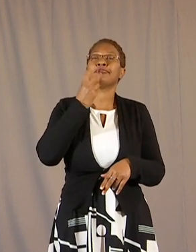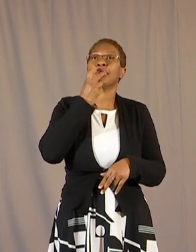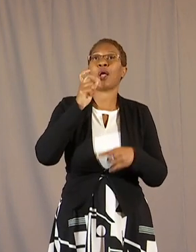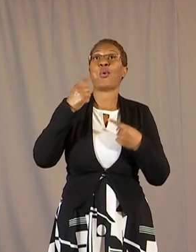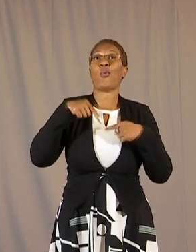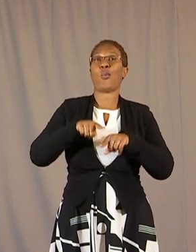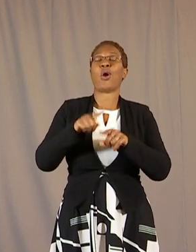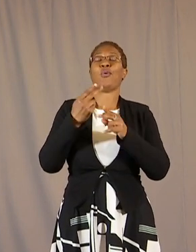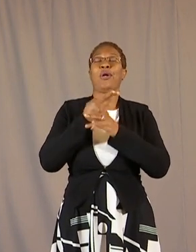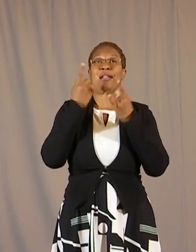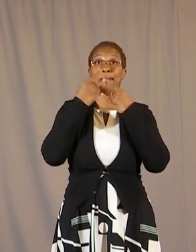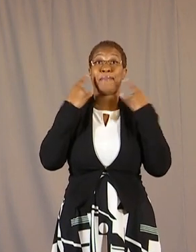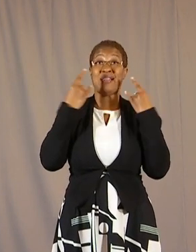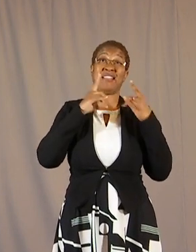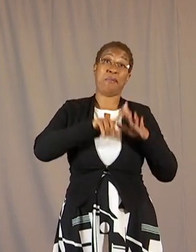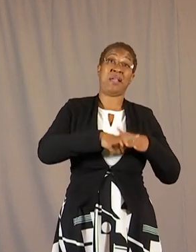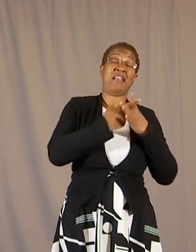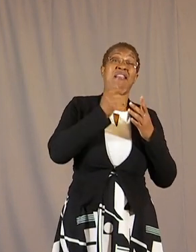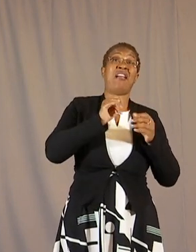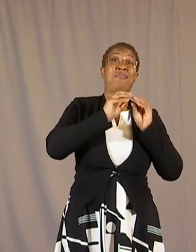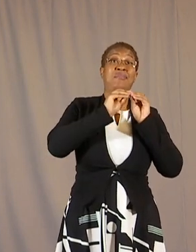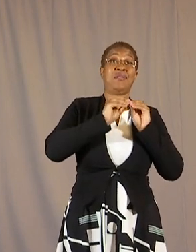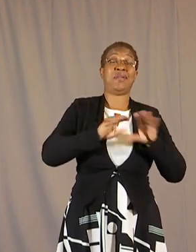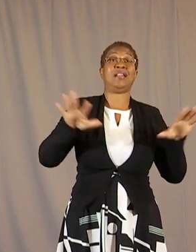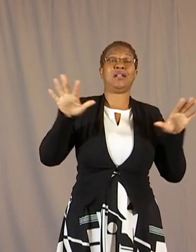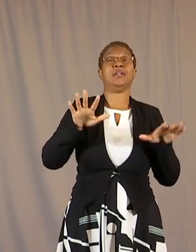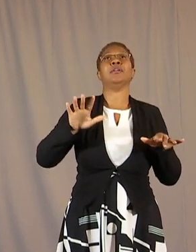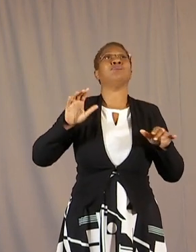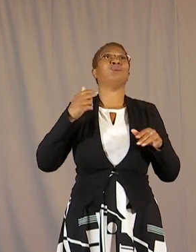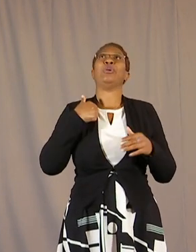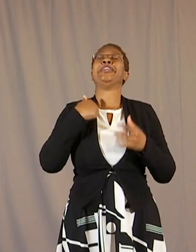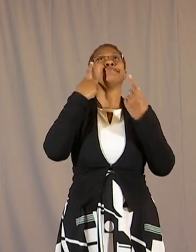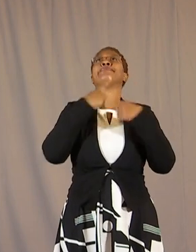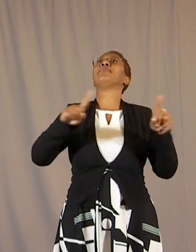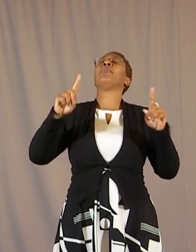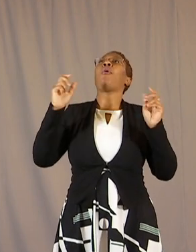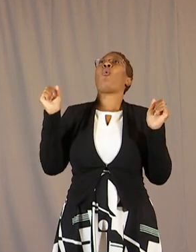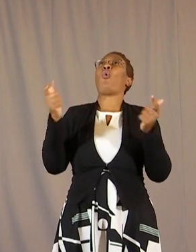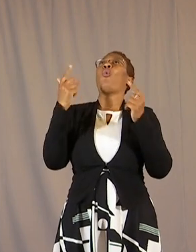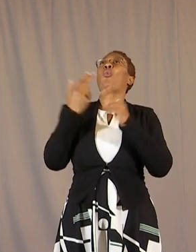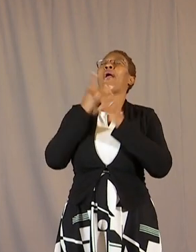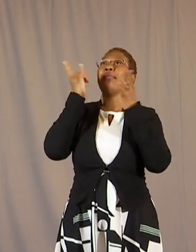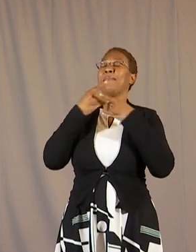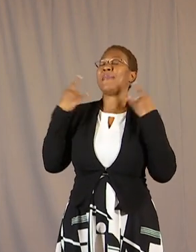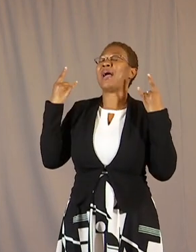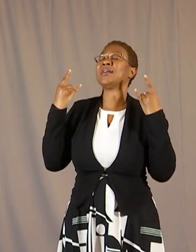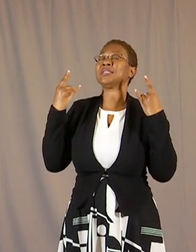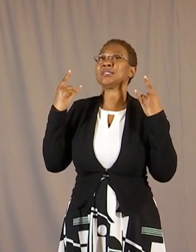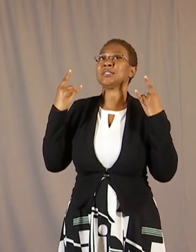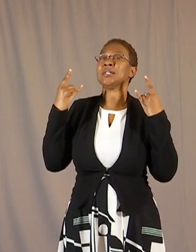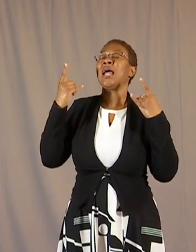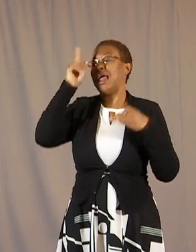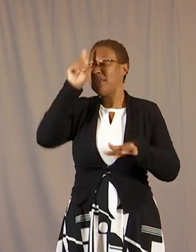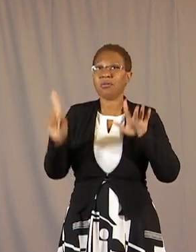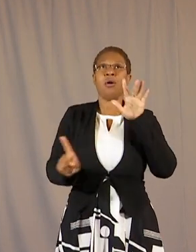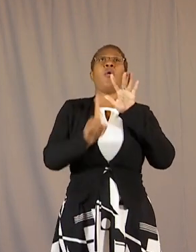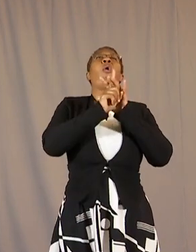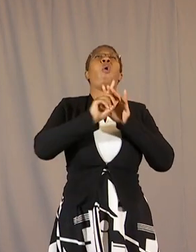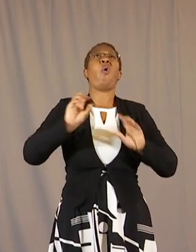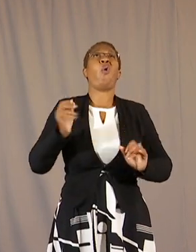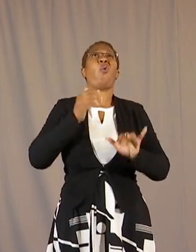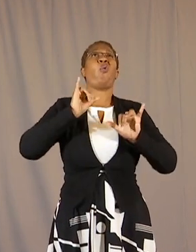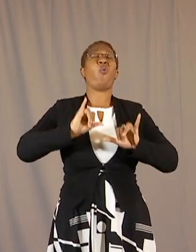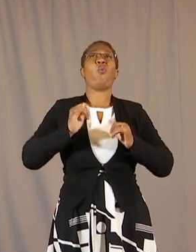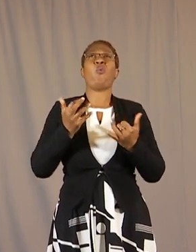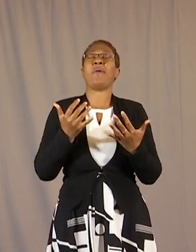the beginning of the pandemic, right? Like, mask wearing for everyone. Well, we are missing this population of